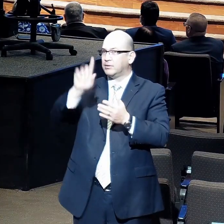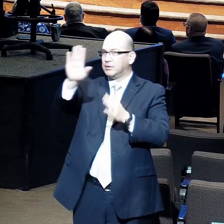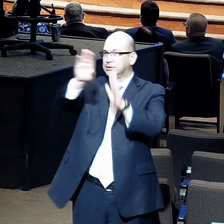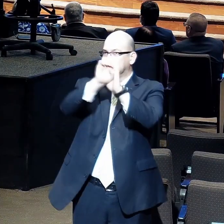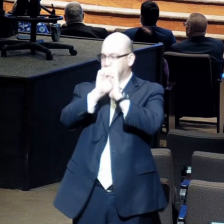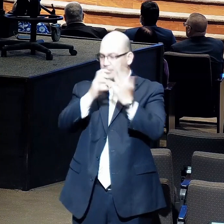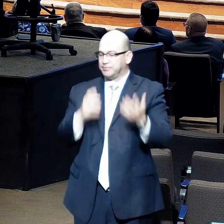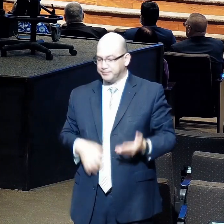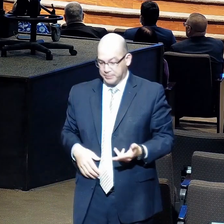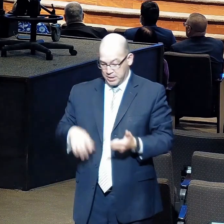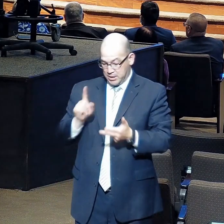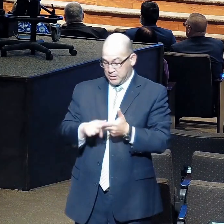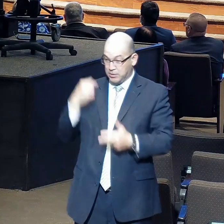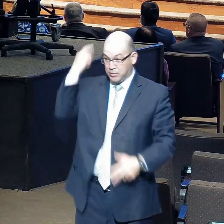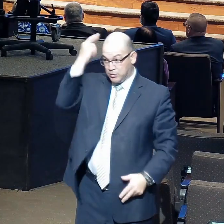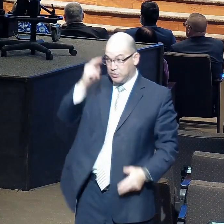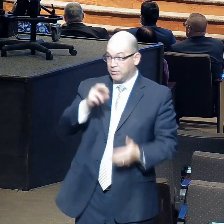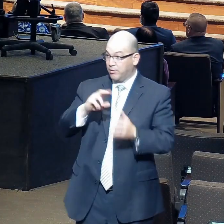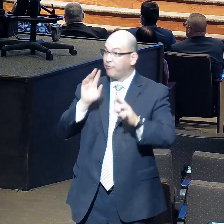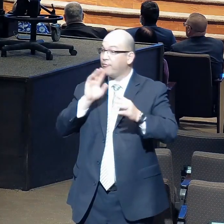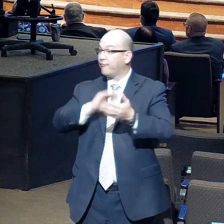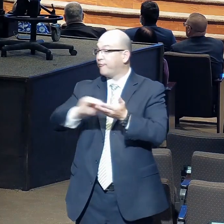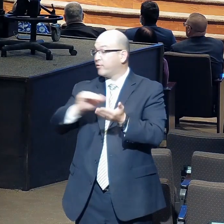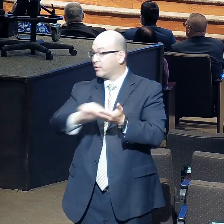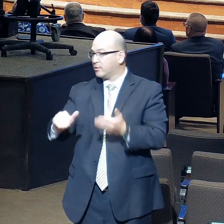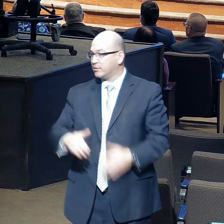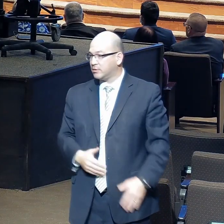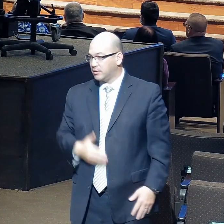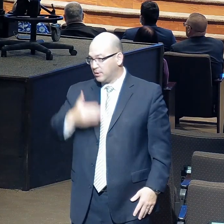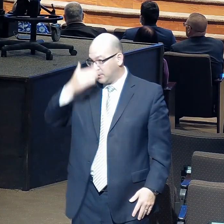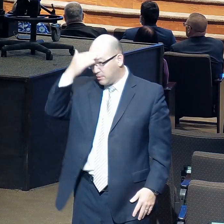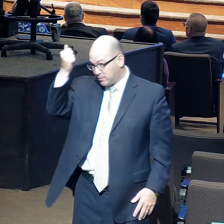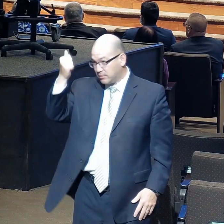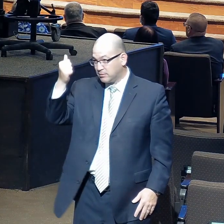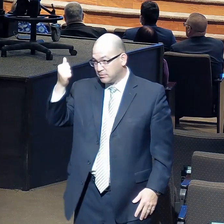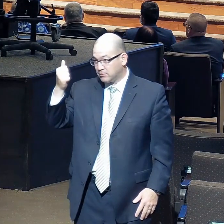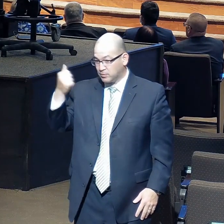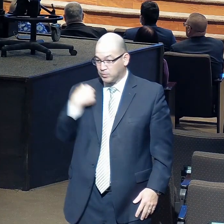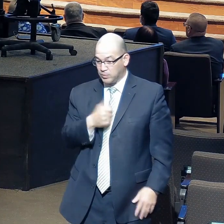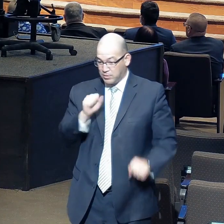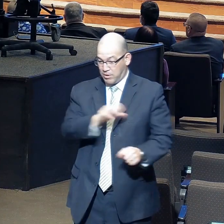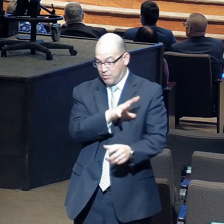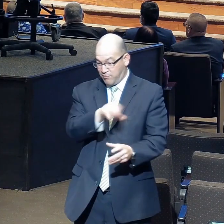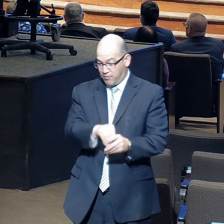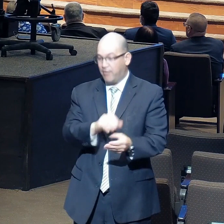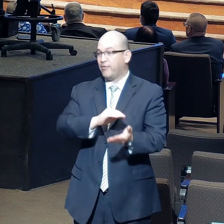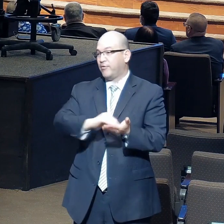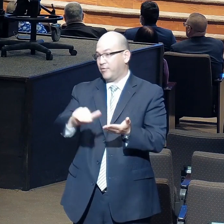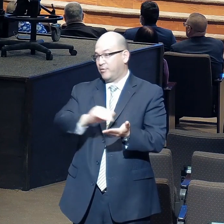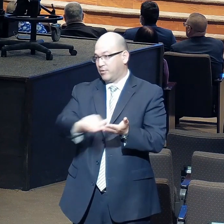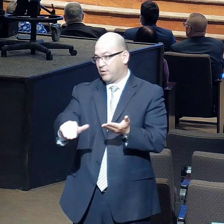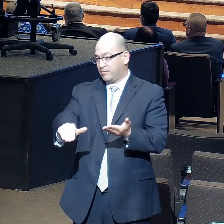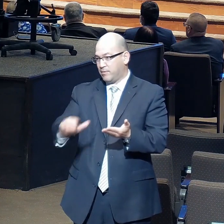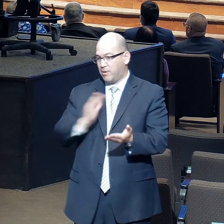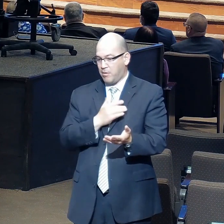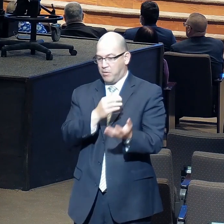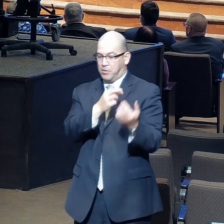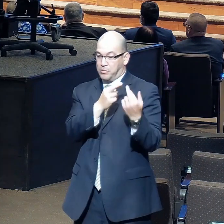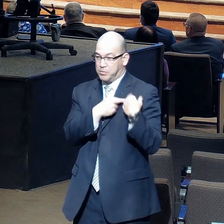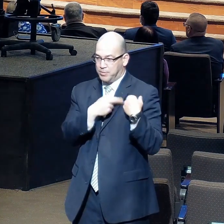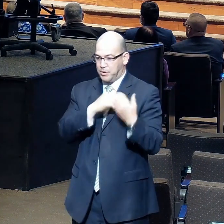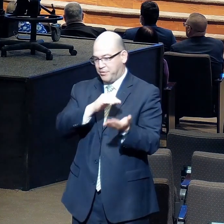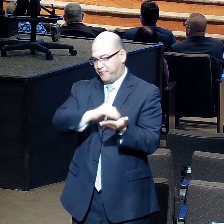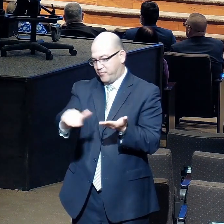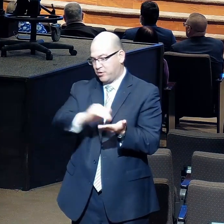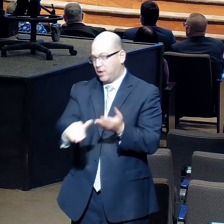second reason why we should forgive is because of our part in forgiveness. In other words, we have a duty to forgive. Jesus commands us